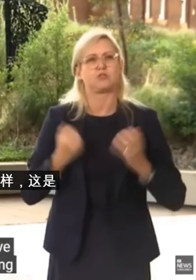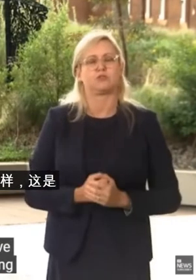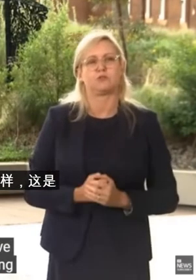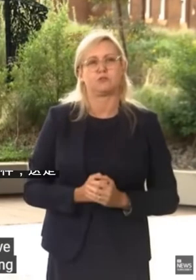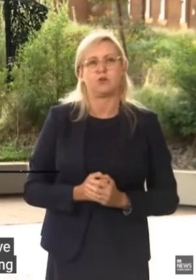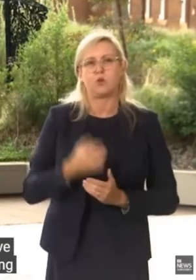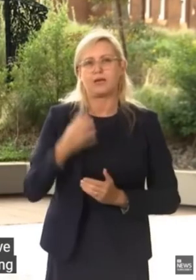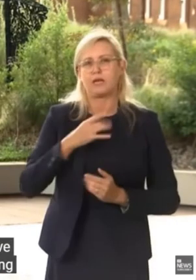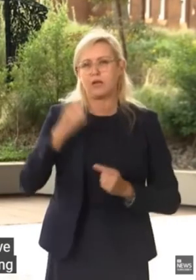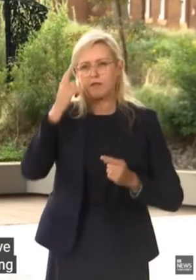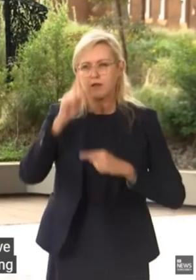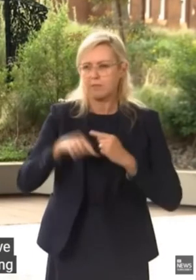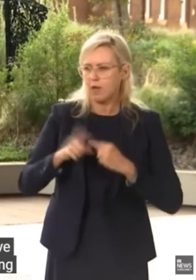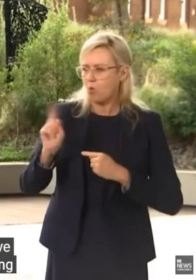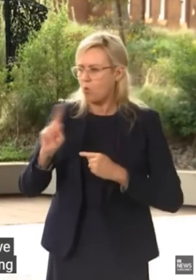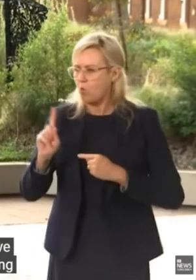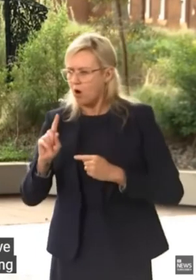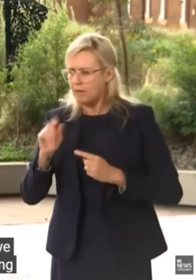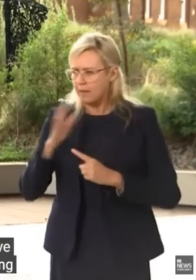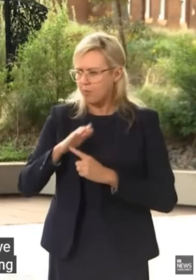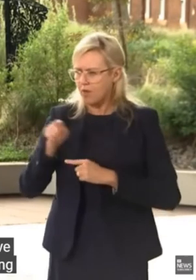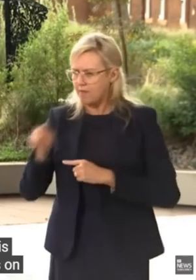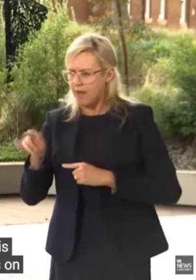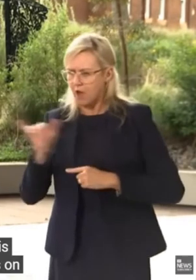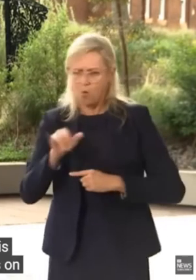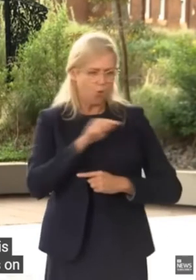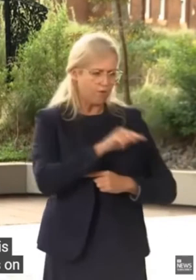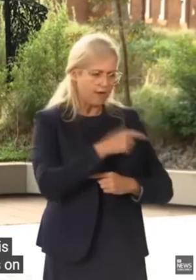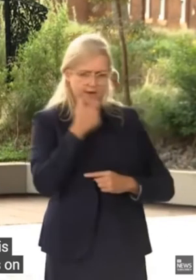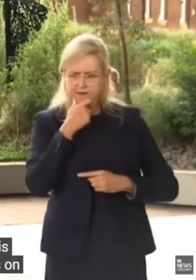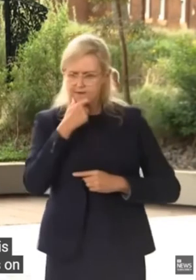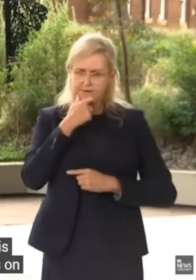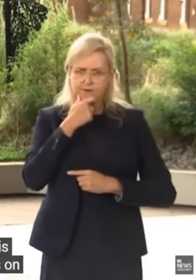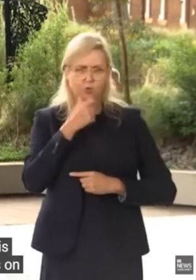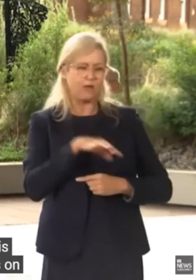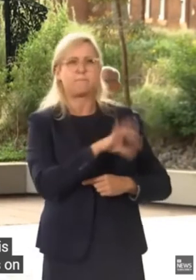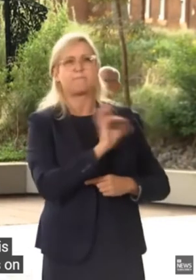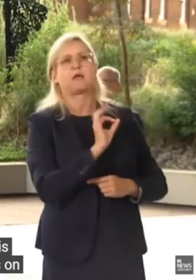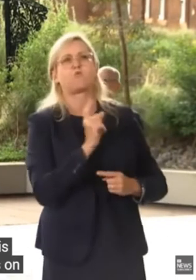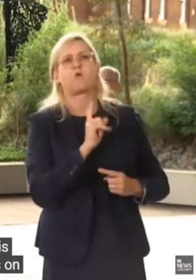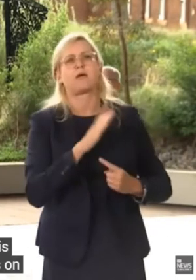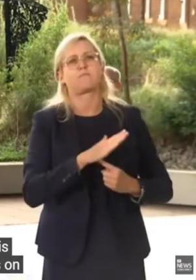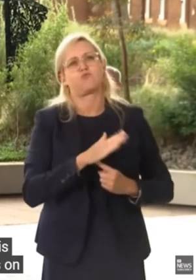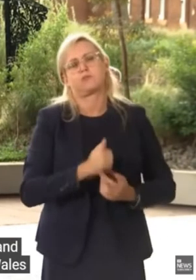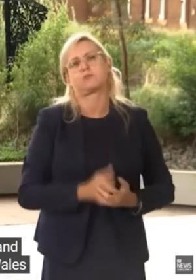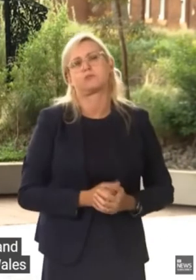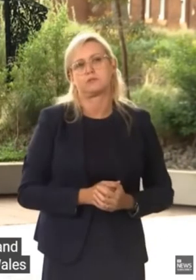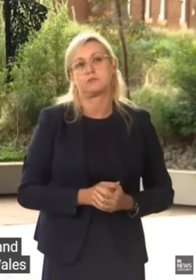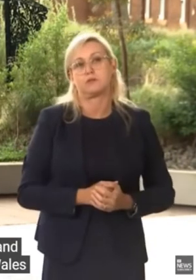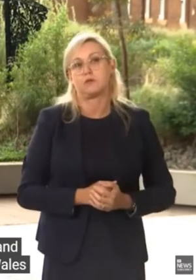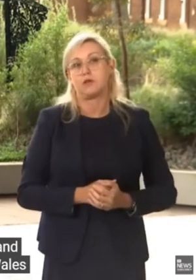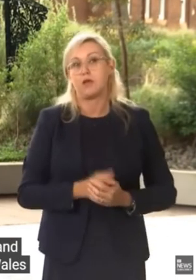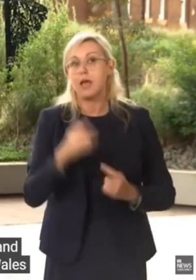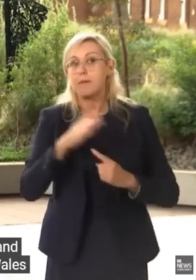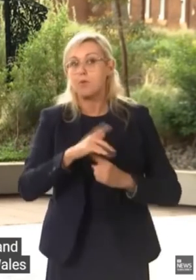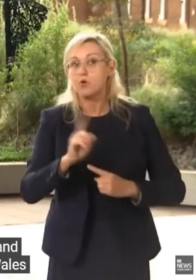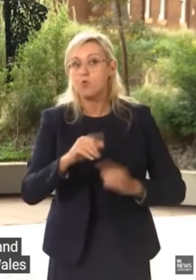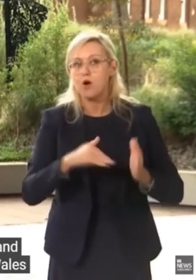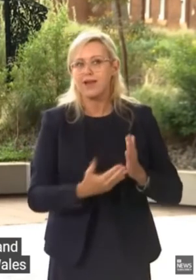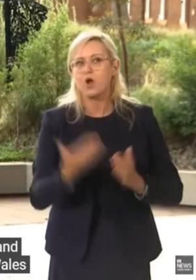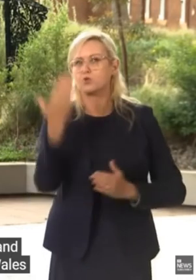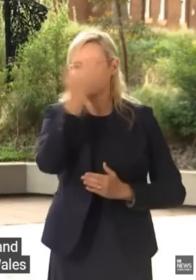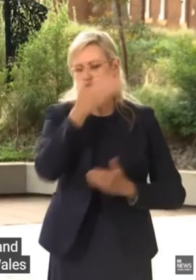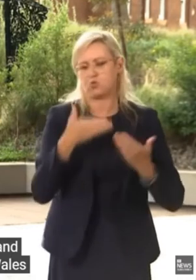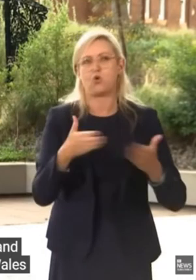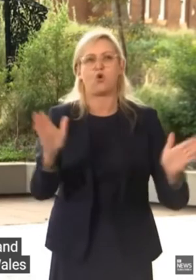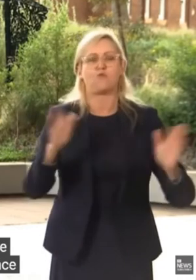decisions on priorities in the government, and to me and to the New South Wales government, getting kids back in the classroom, instilling confidence in the